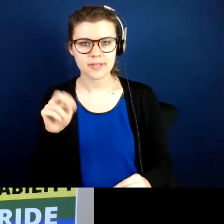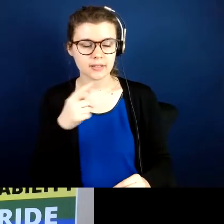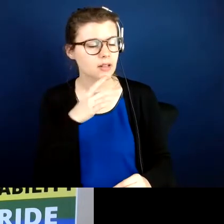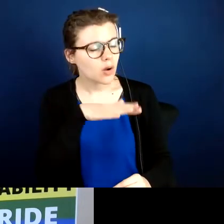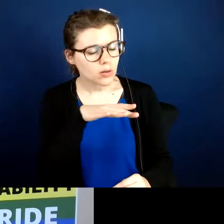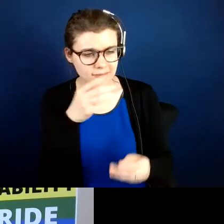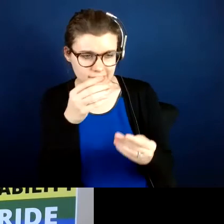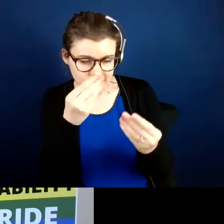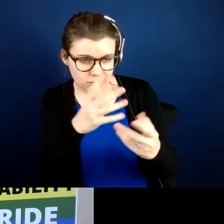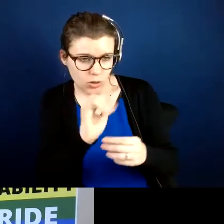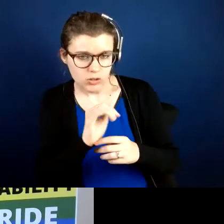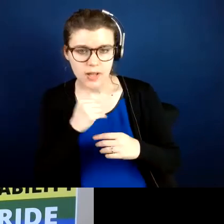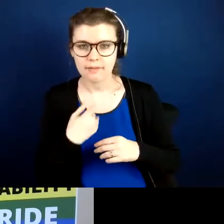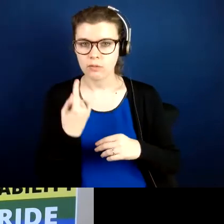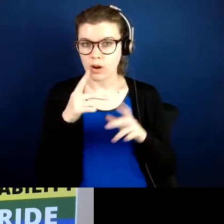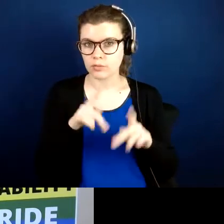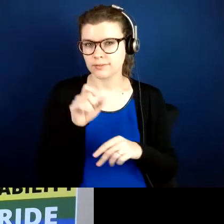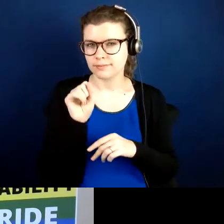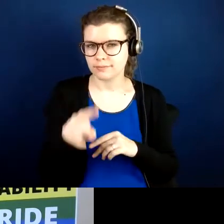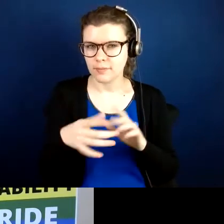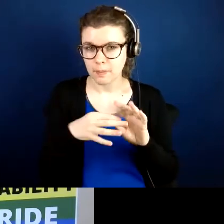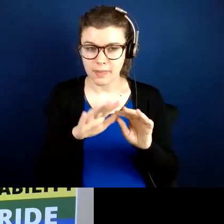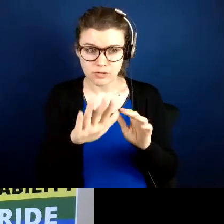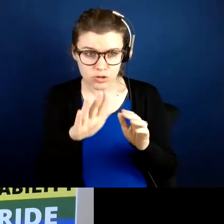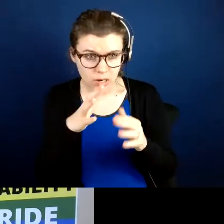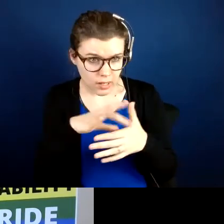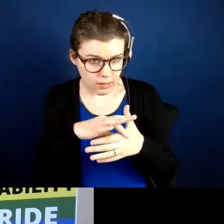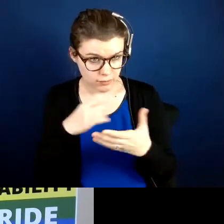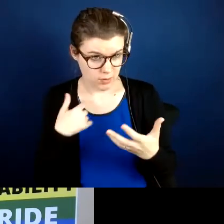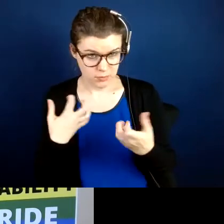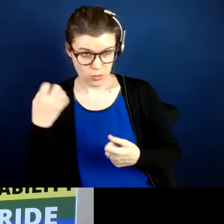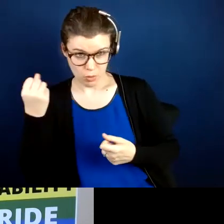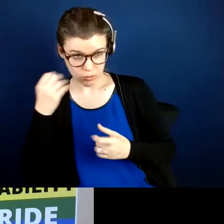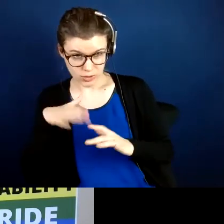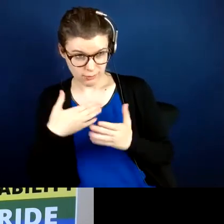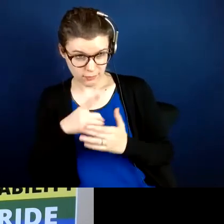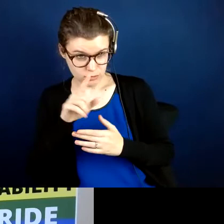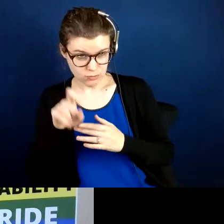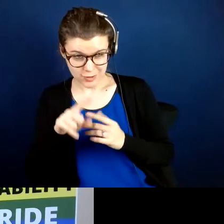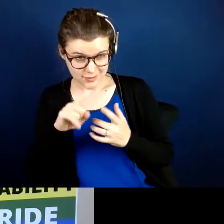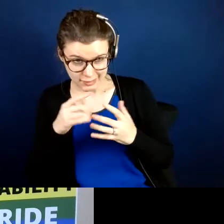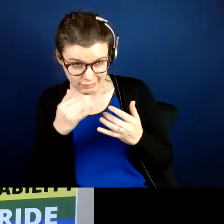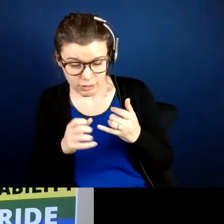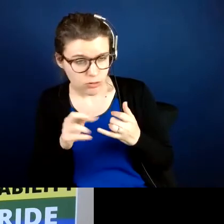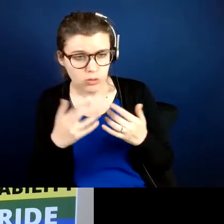question about your stuff. Do you want me to hold the questions till later or now?